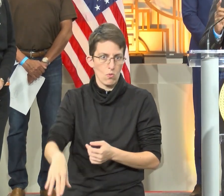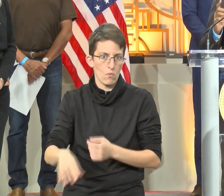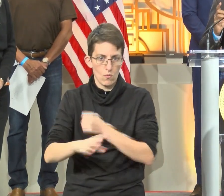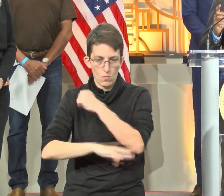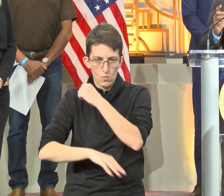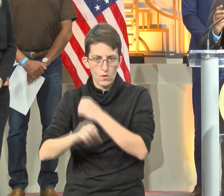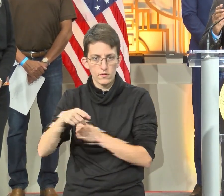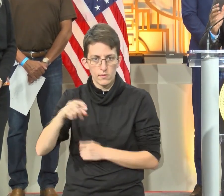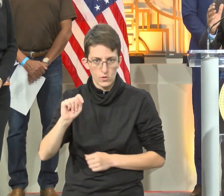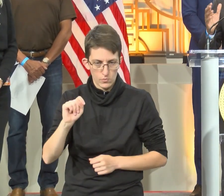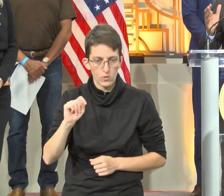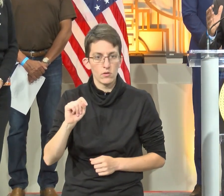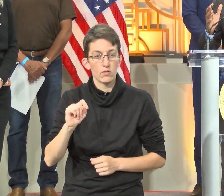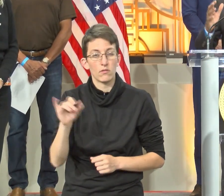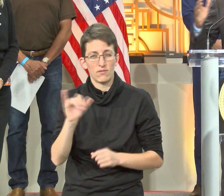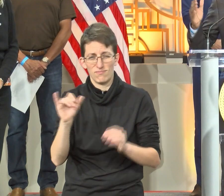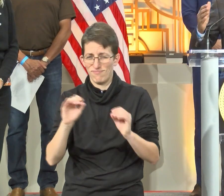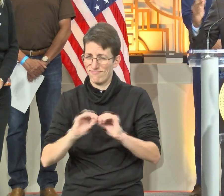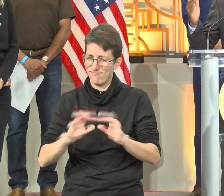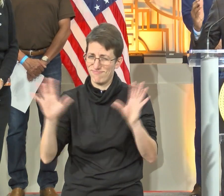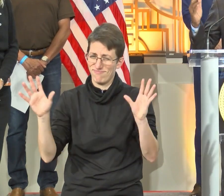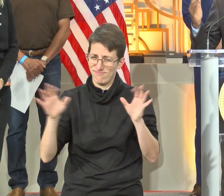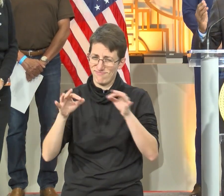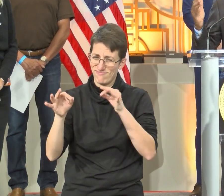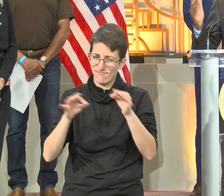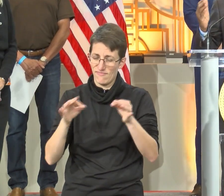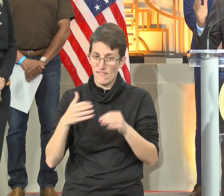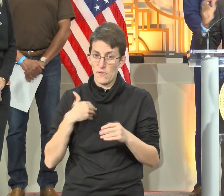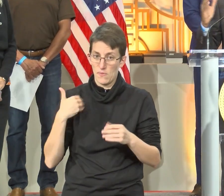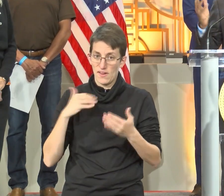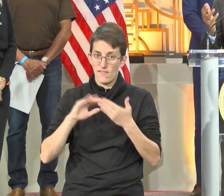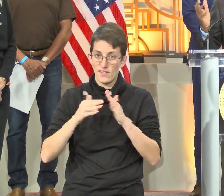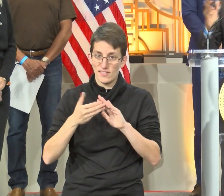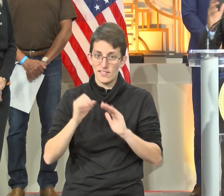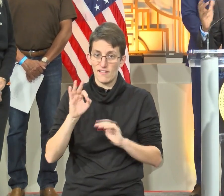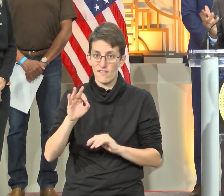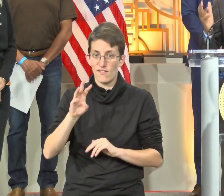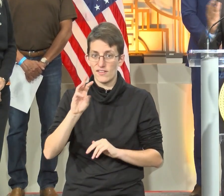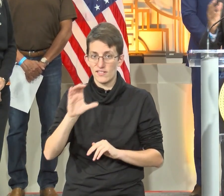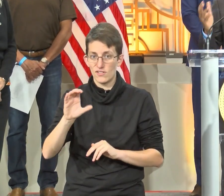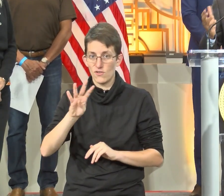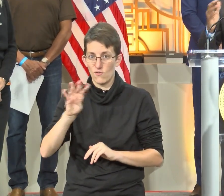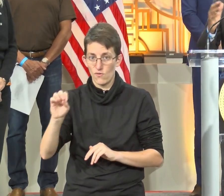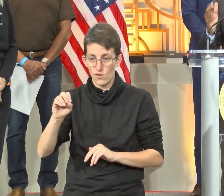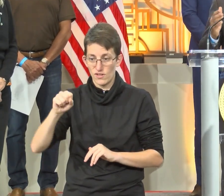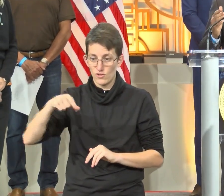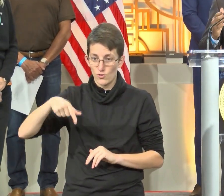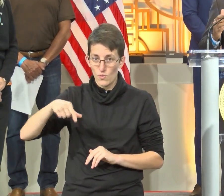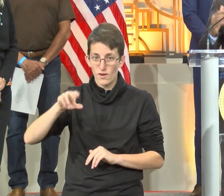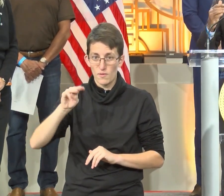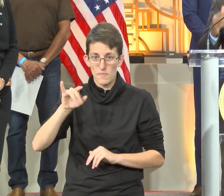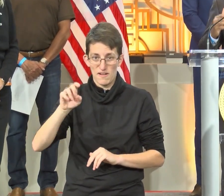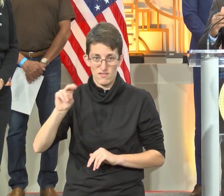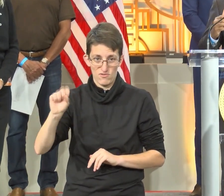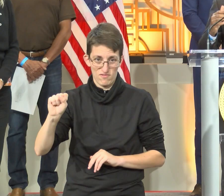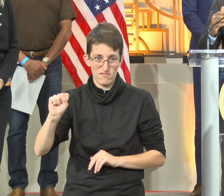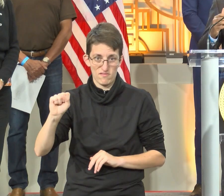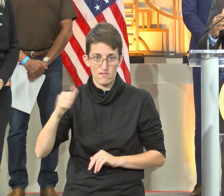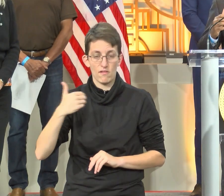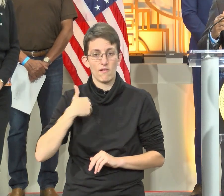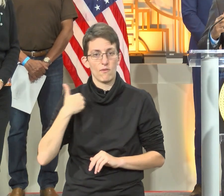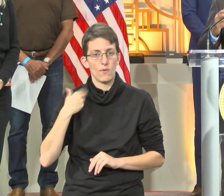me also make something very clear, because we have a city of 640 square miles, and we have